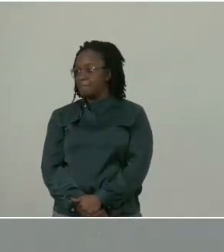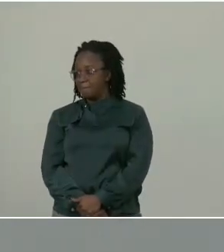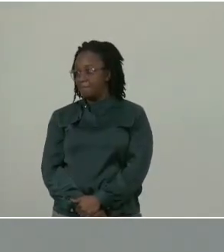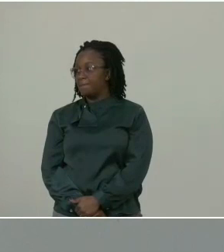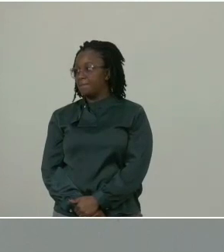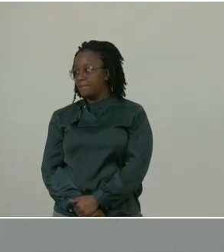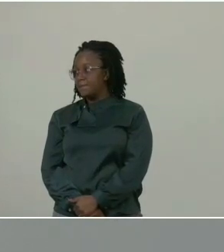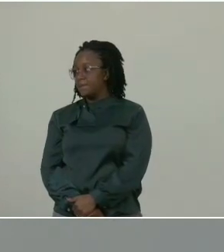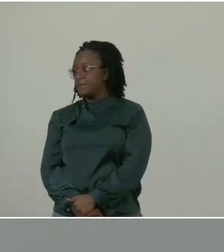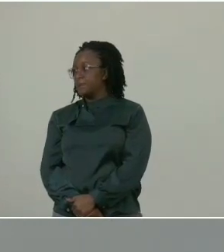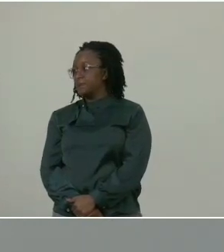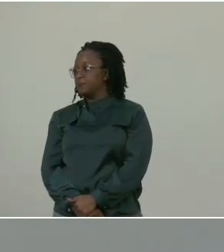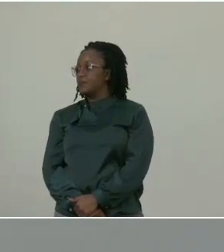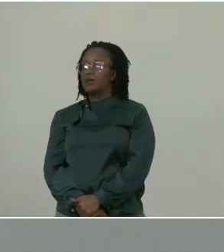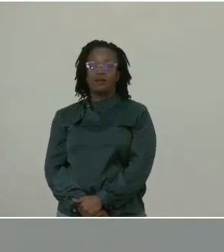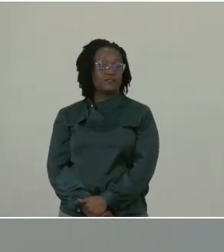KRA and ITax